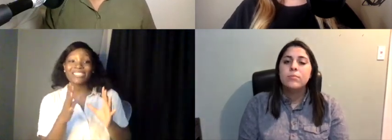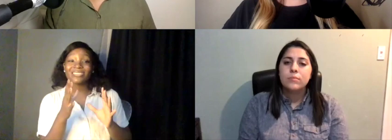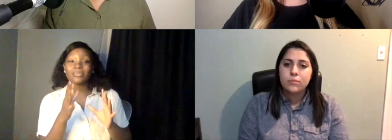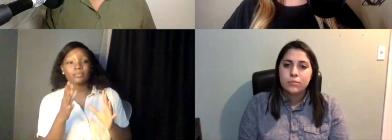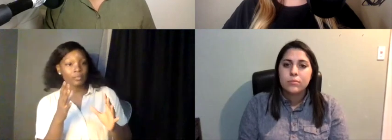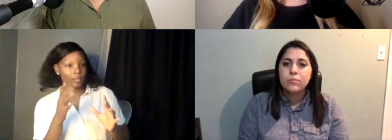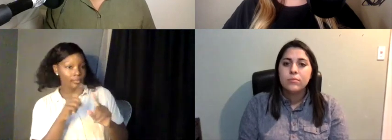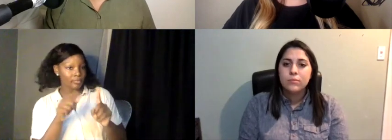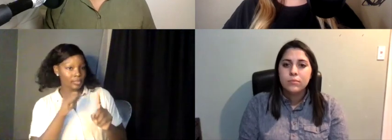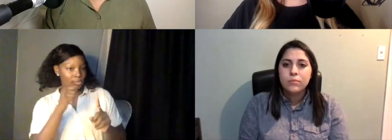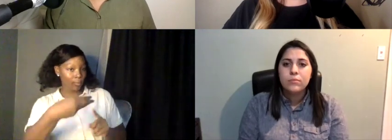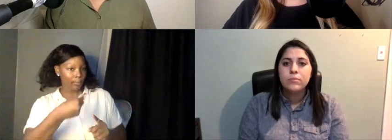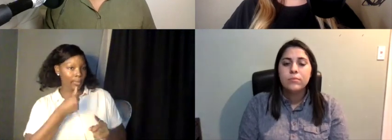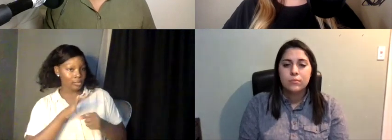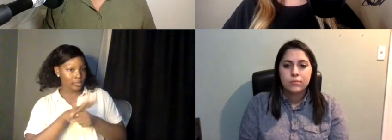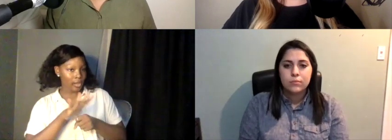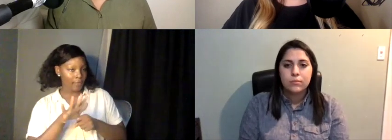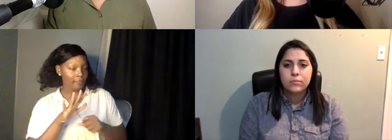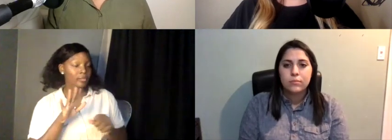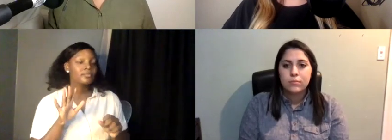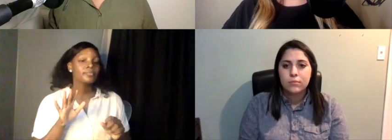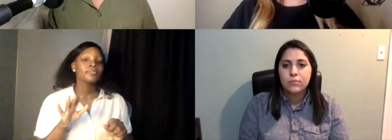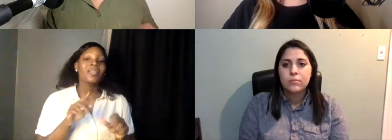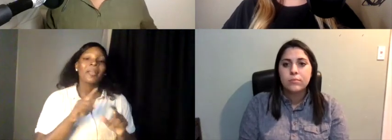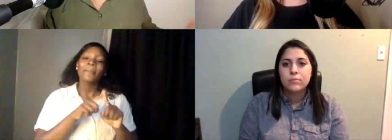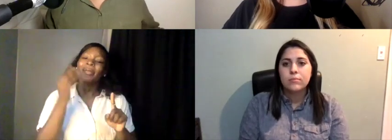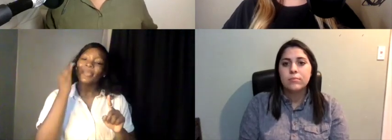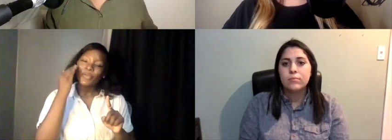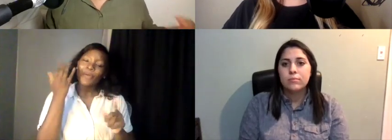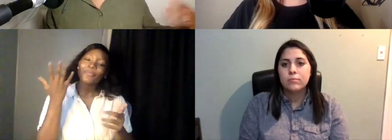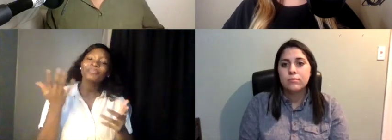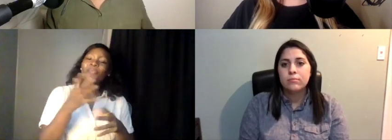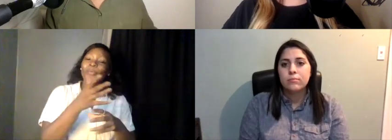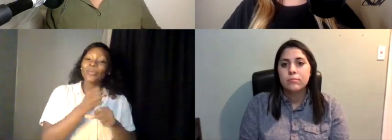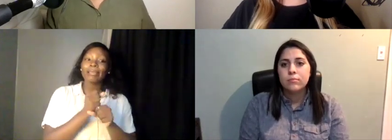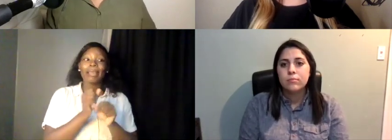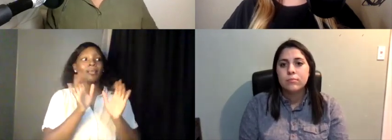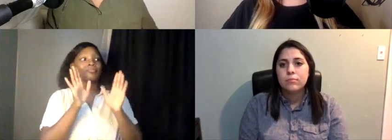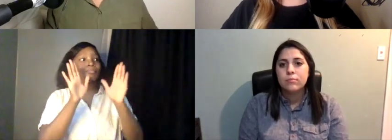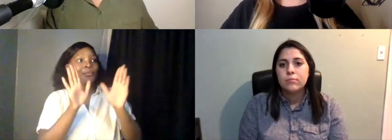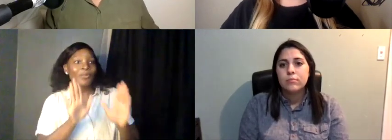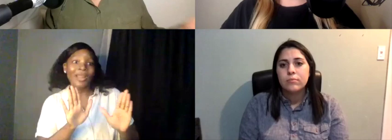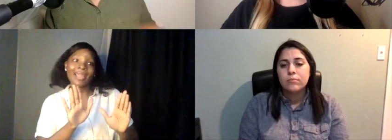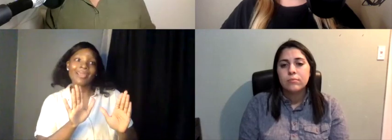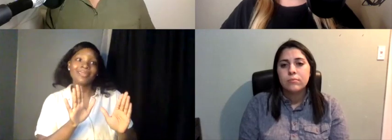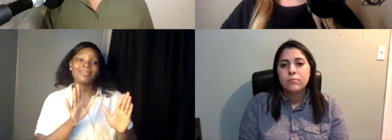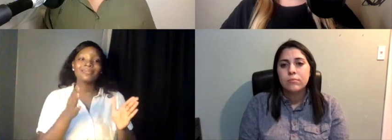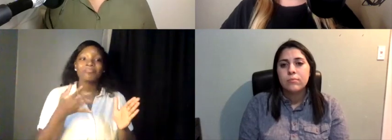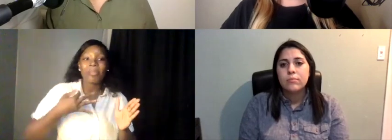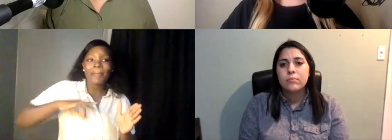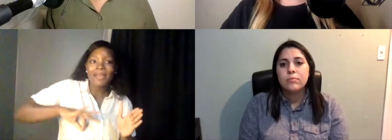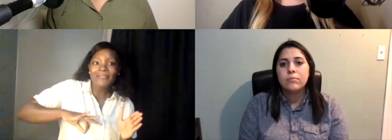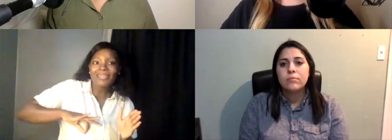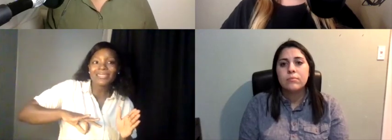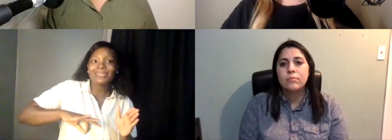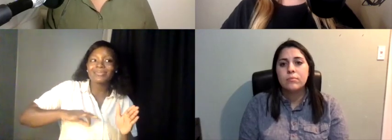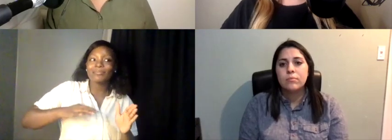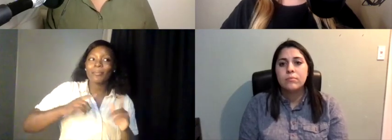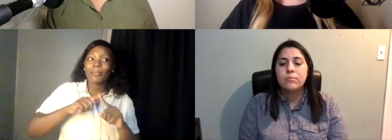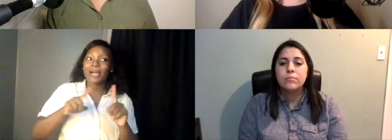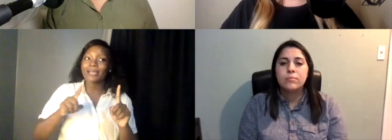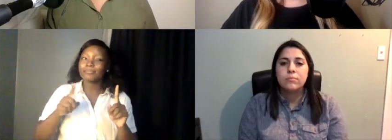claps, you know what I mean? Like, we get the praise without all of the other benefits. But at the same time, at what cost, you know?